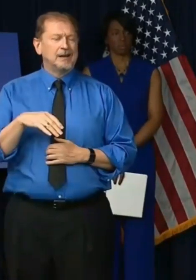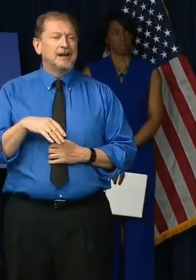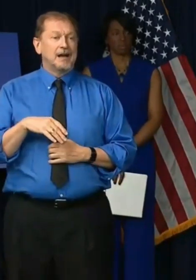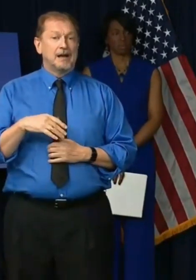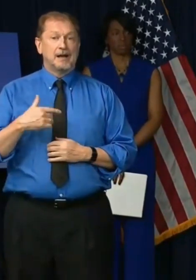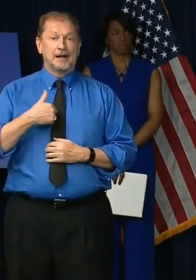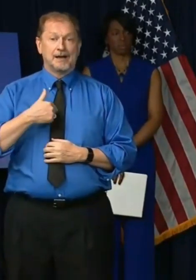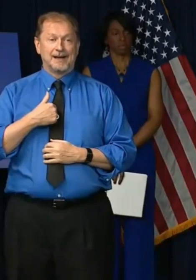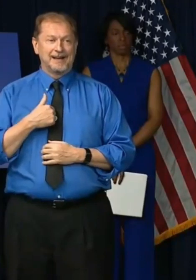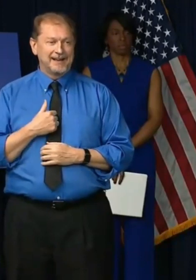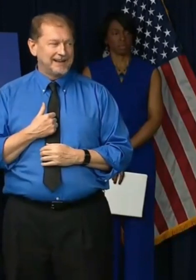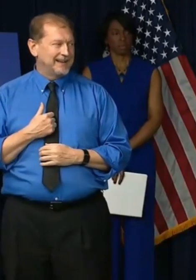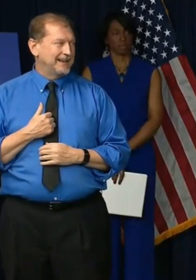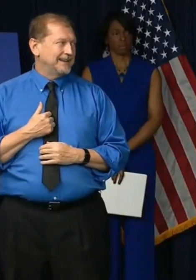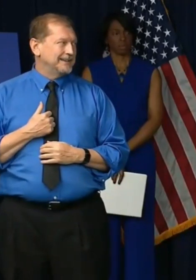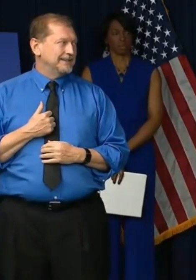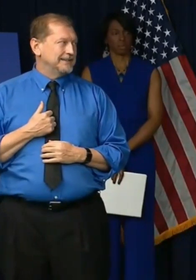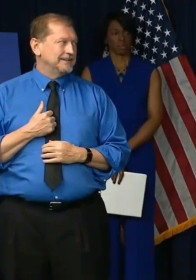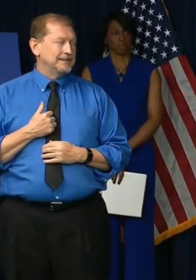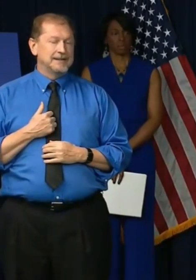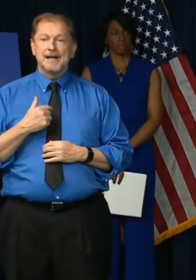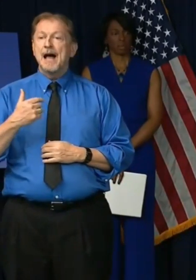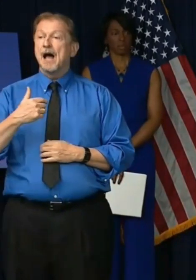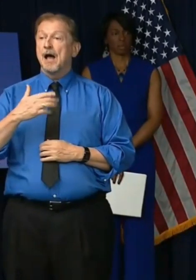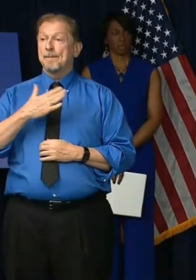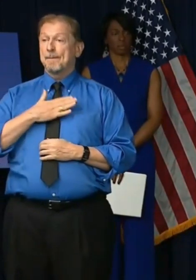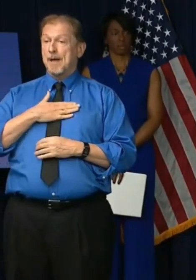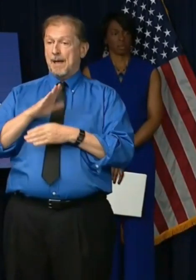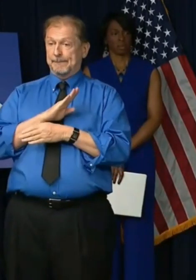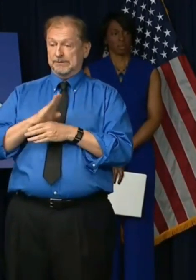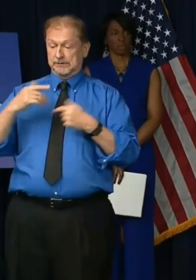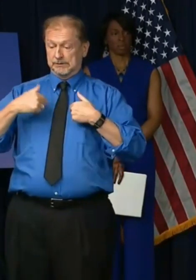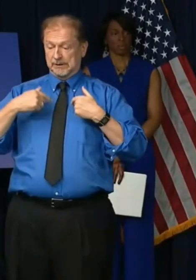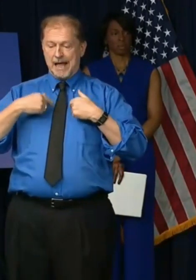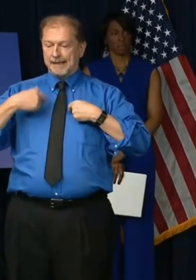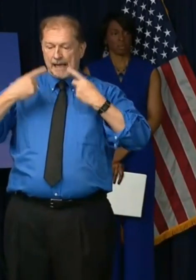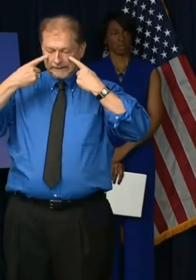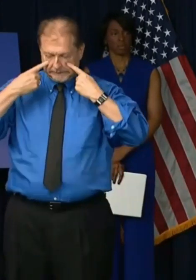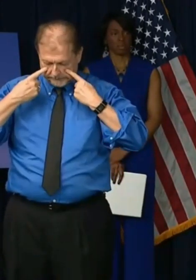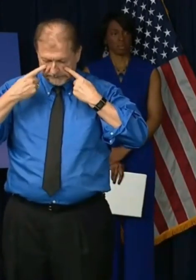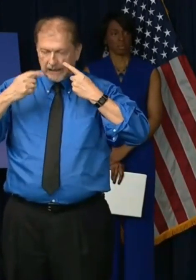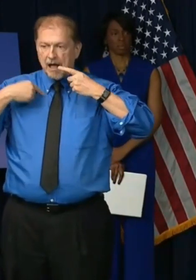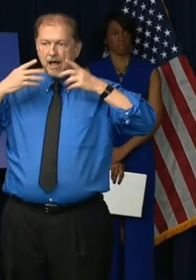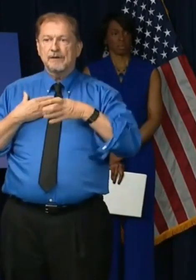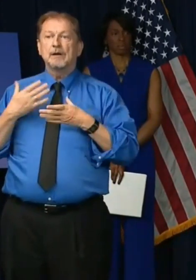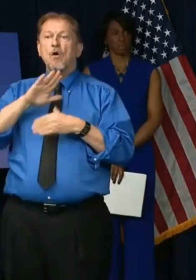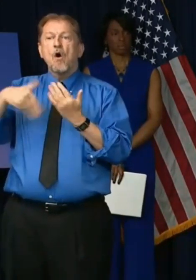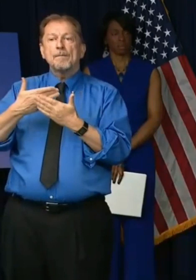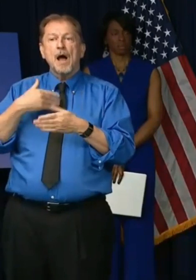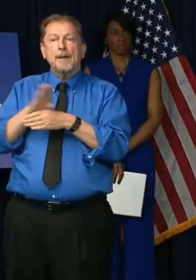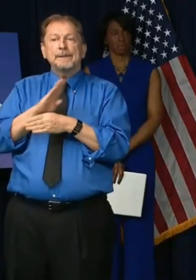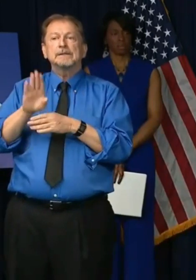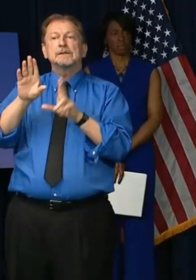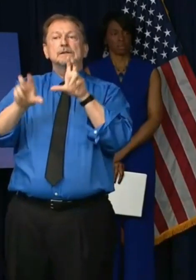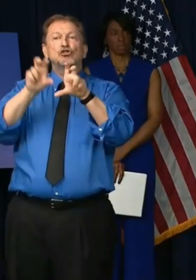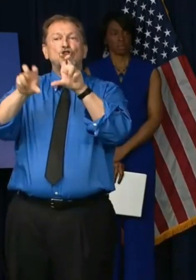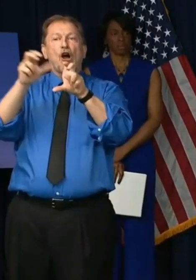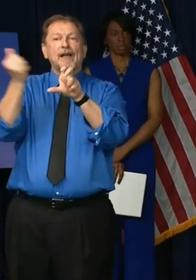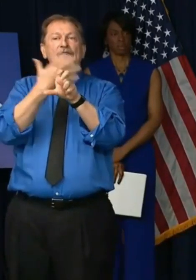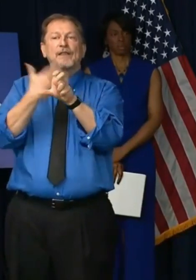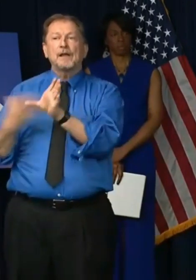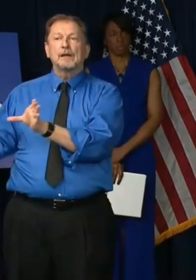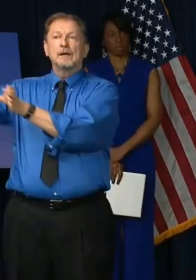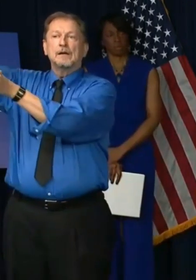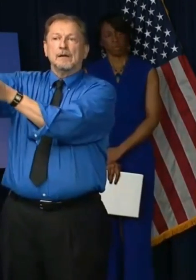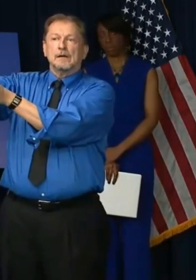first of all, everything that I have is in a blind trust, and I'm trying to think of anything that I was involved with